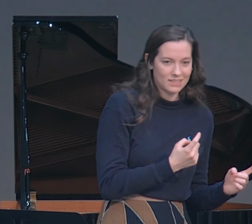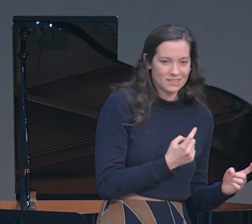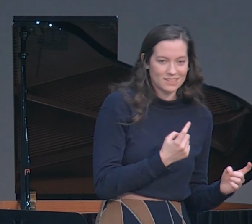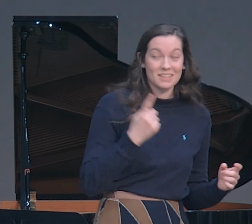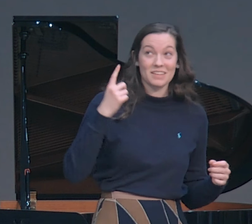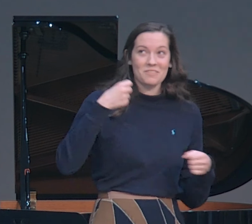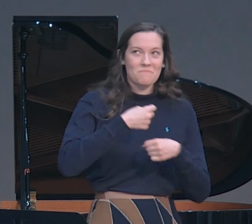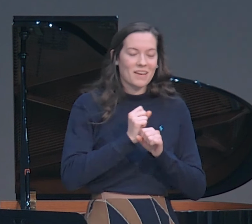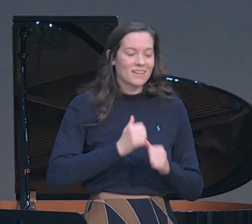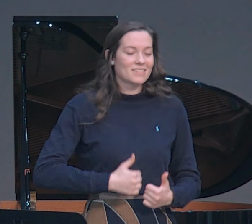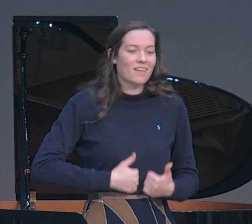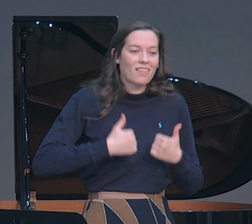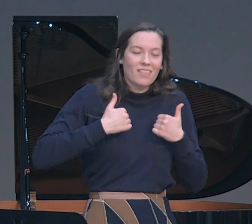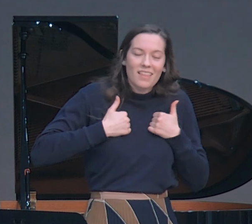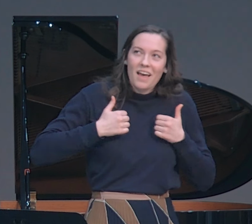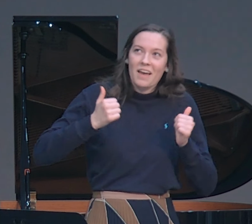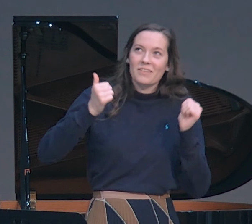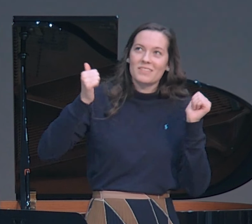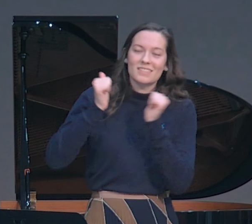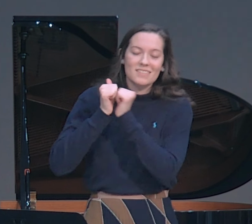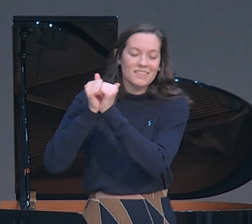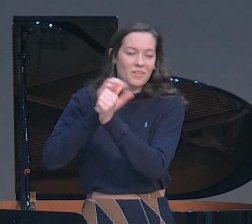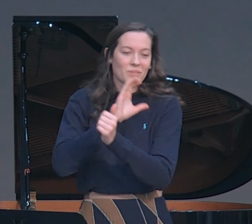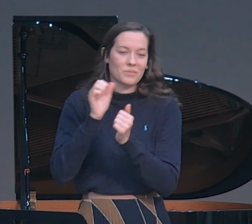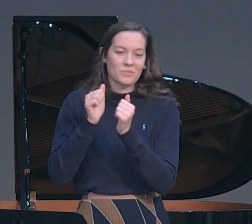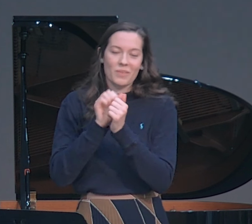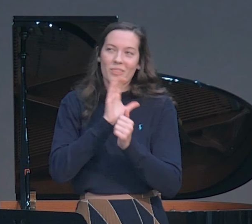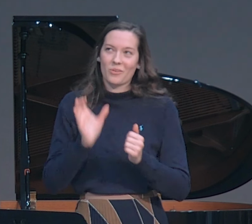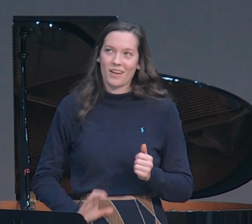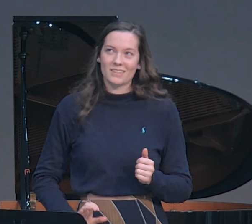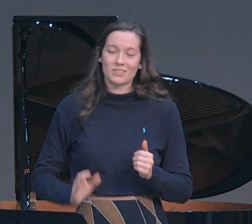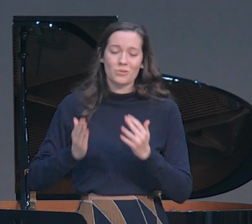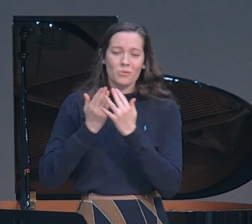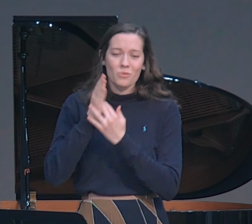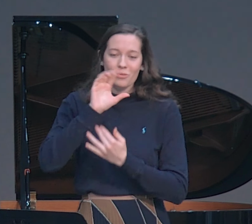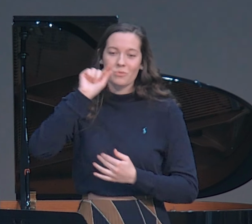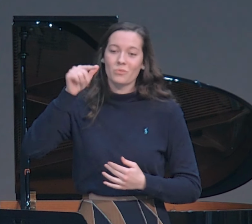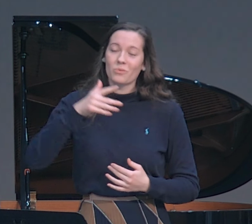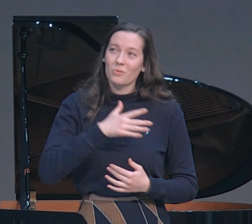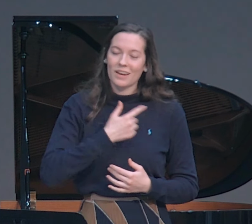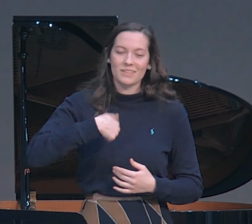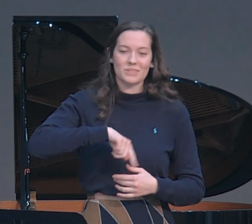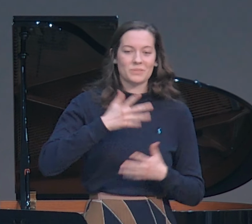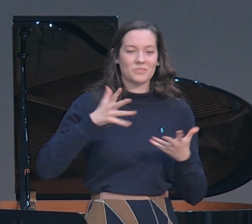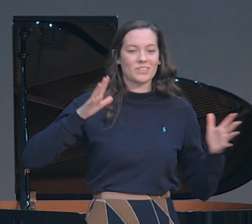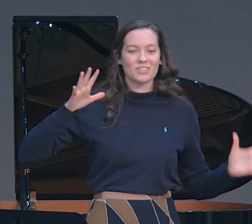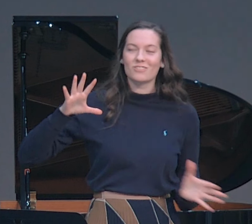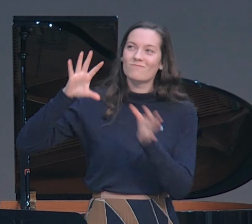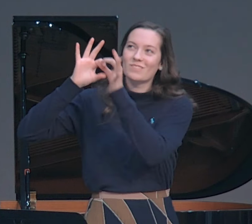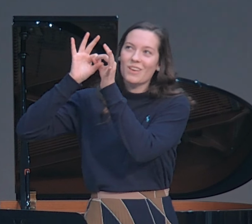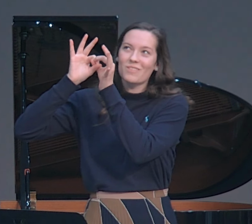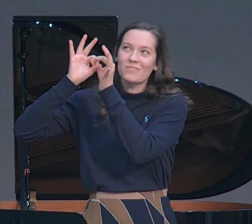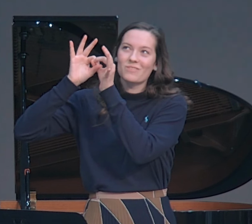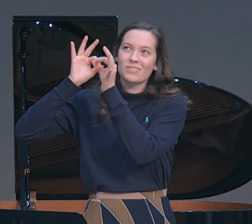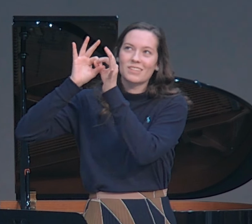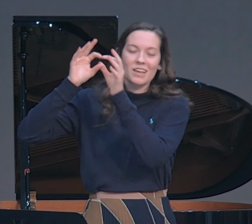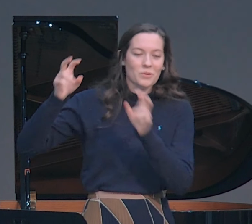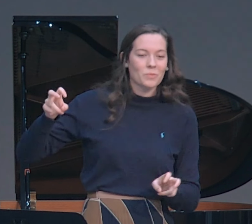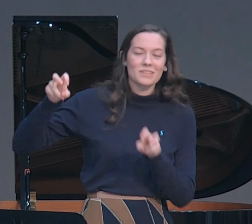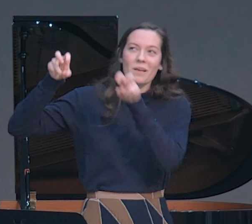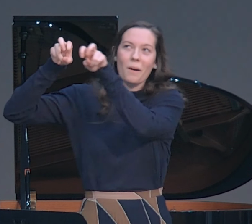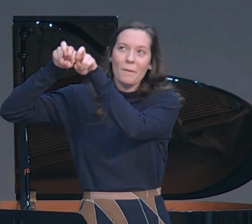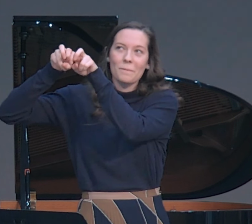together with Christ. By grace you have been saved, and raised up with him, and seated us with him